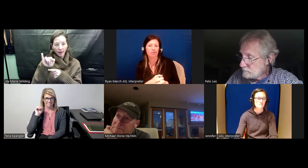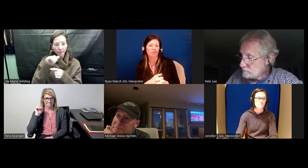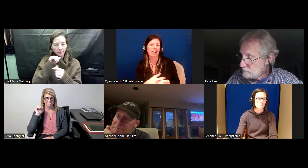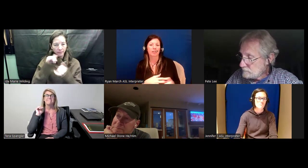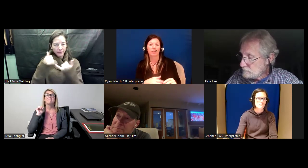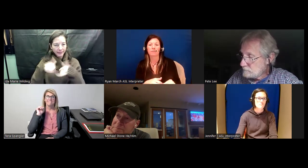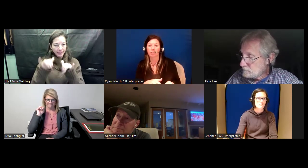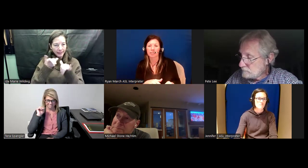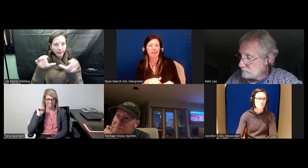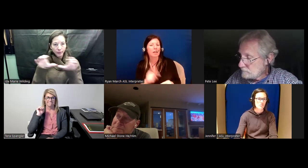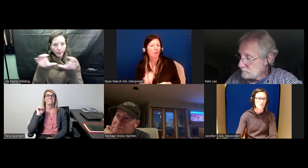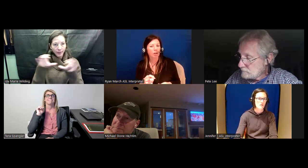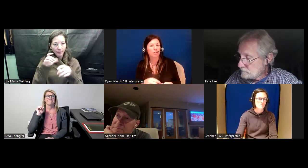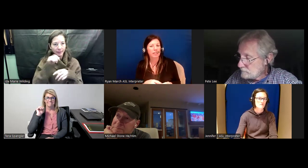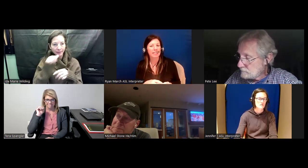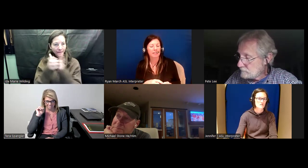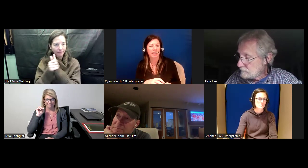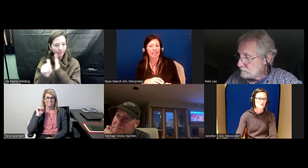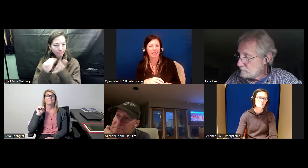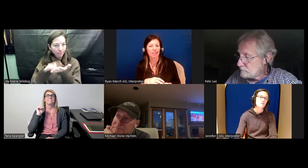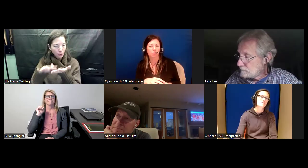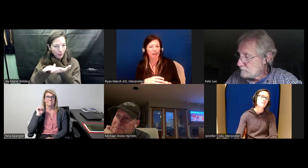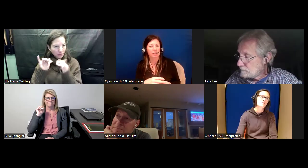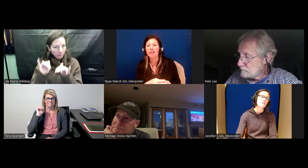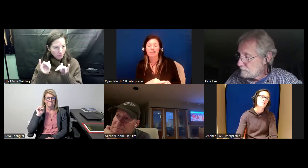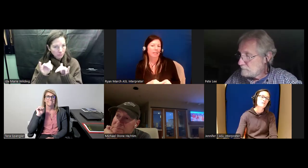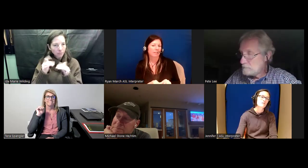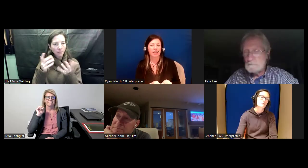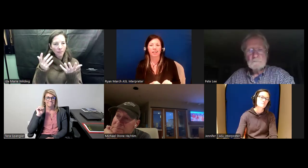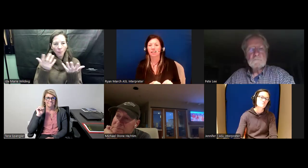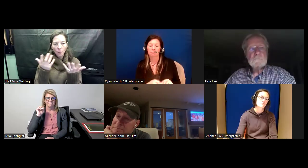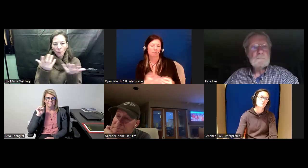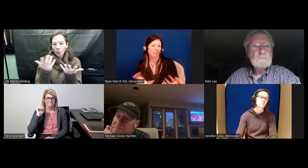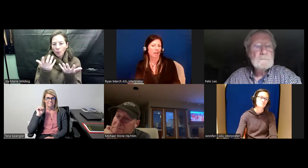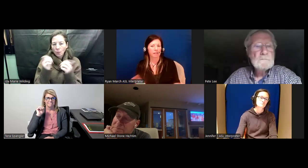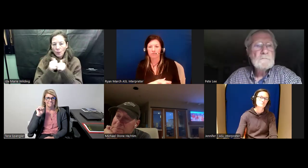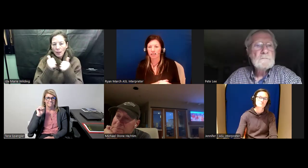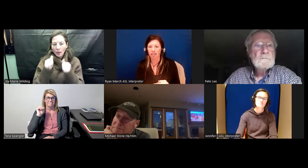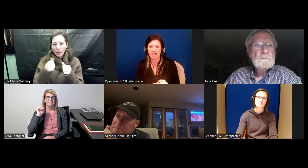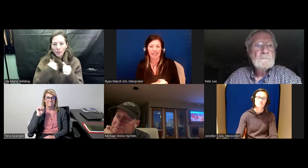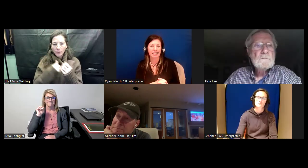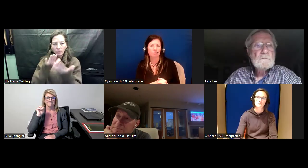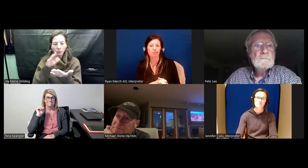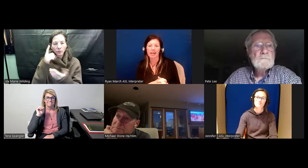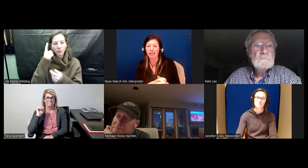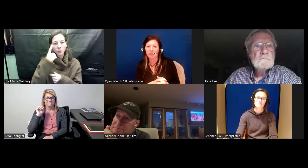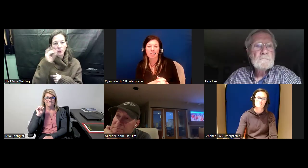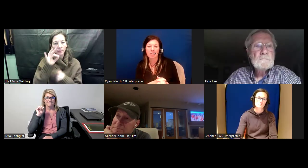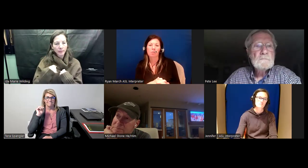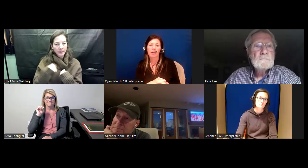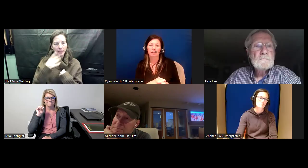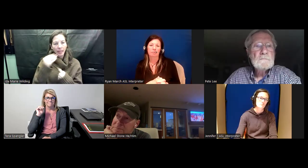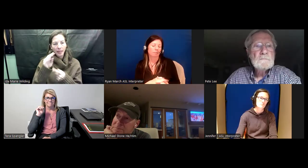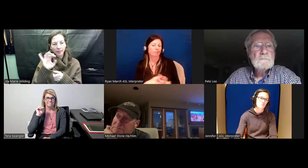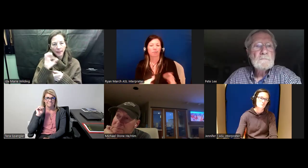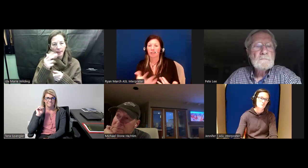missing, or how to enforce that, but also the TVIs as well, because if they're not proficient in Braille,